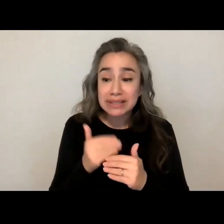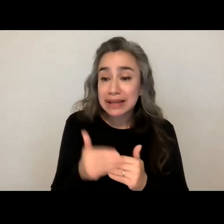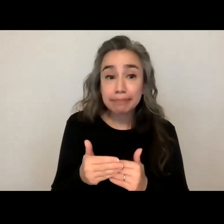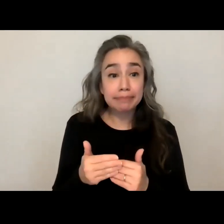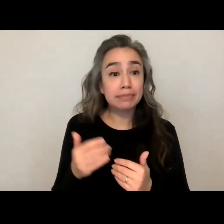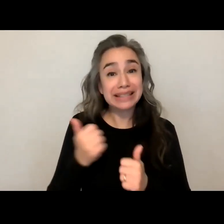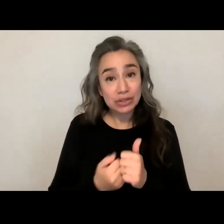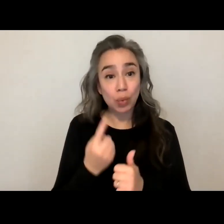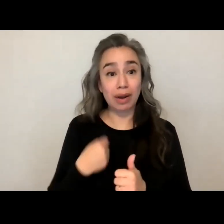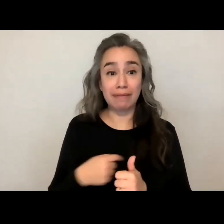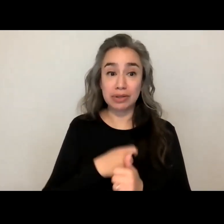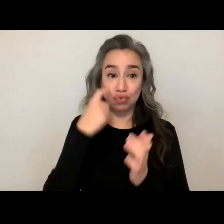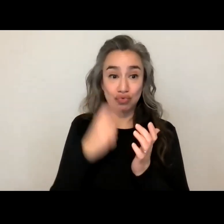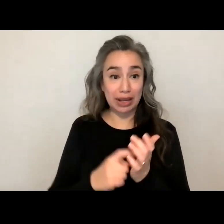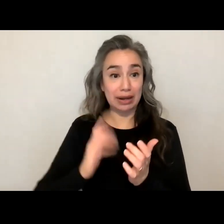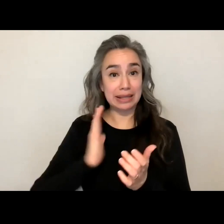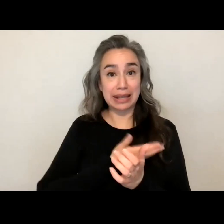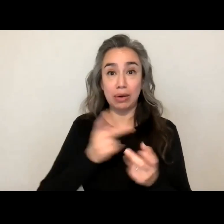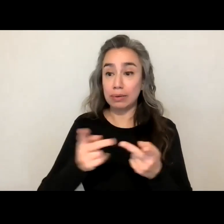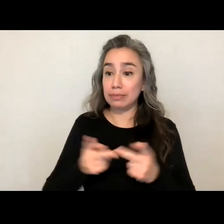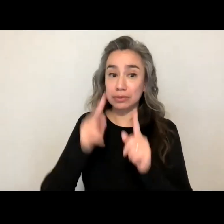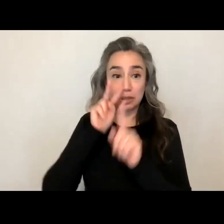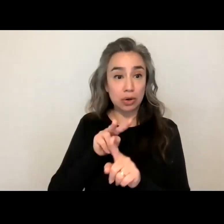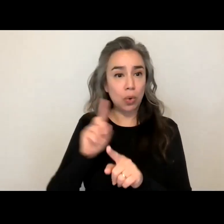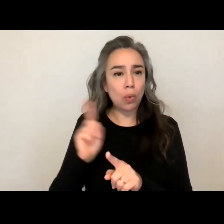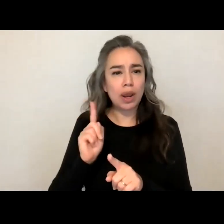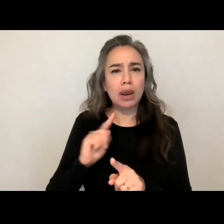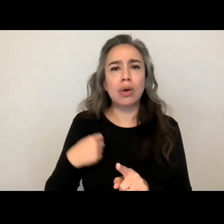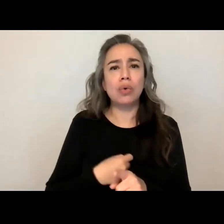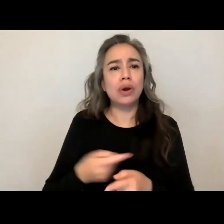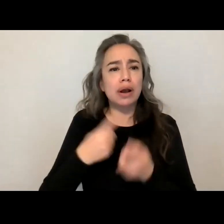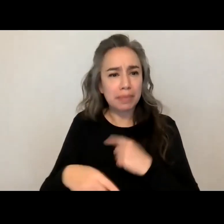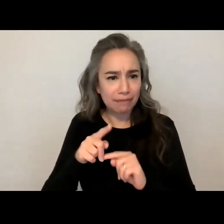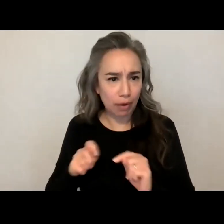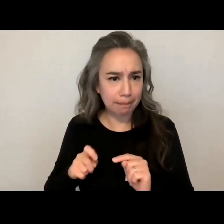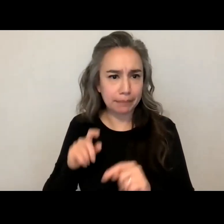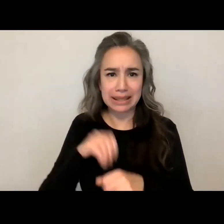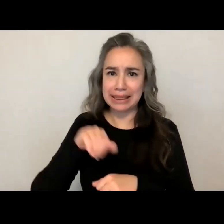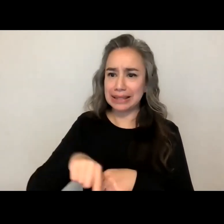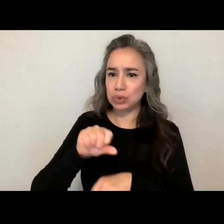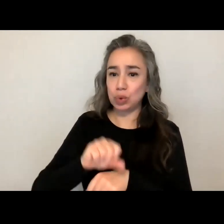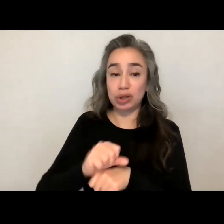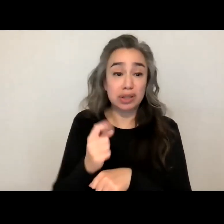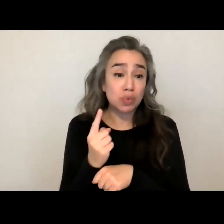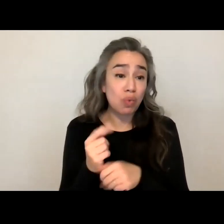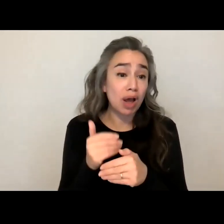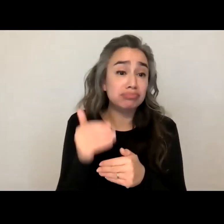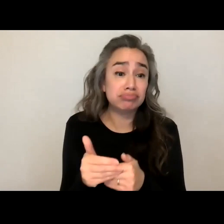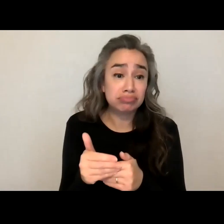and where we're coming from in the ways that we're doing this work. So that's maybe one step that we can start to